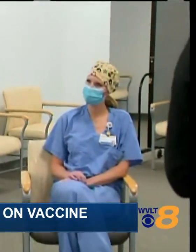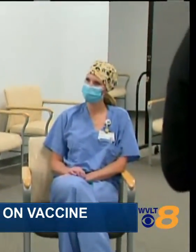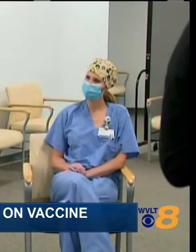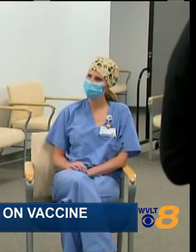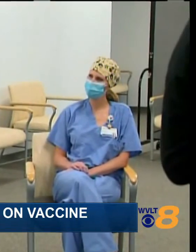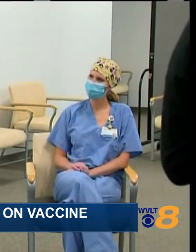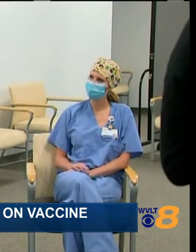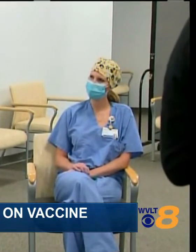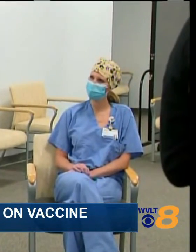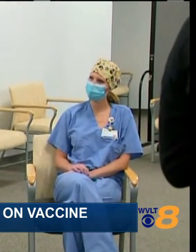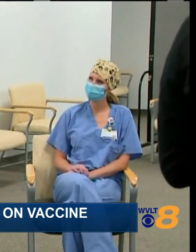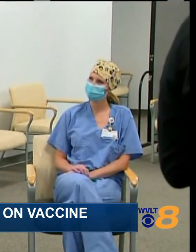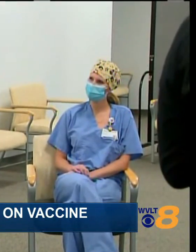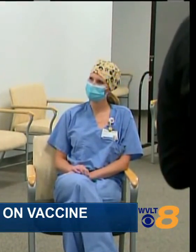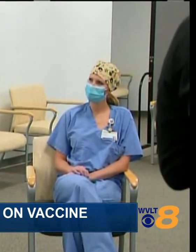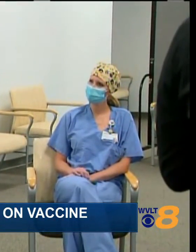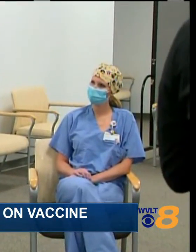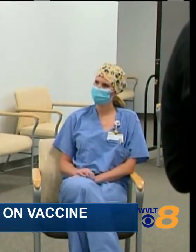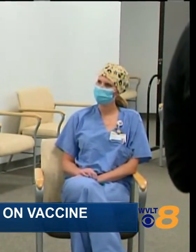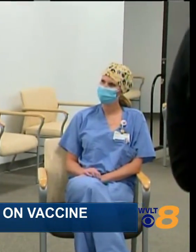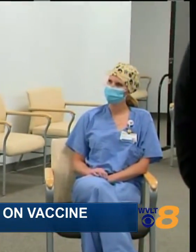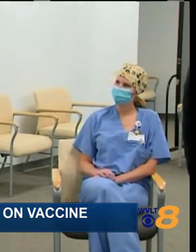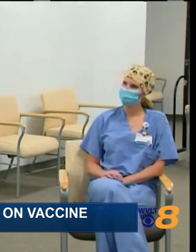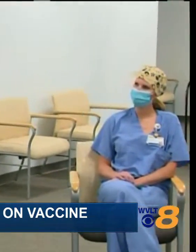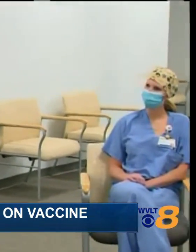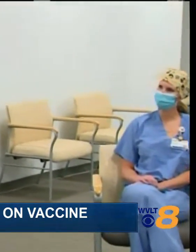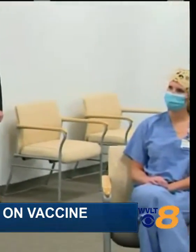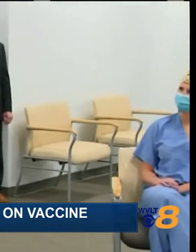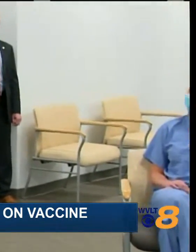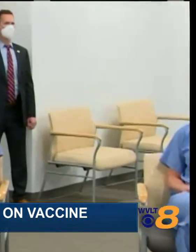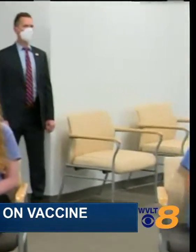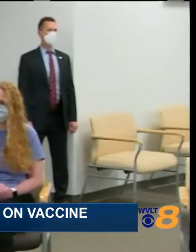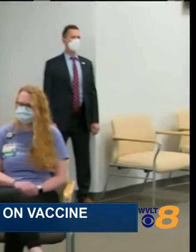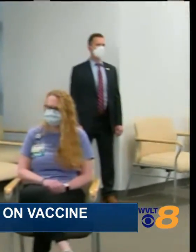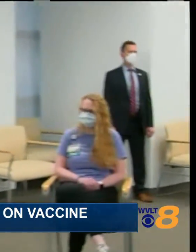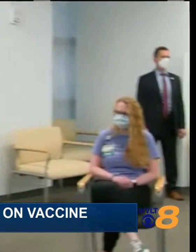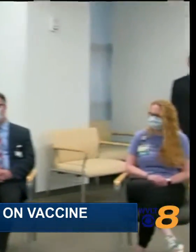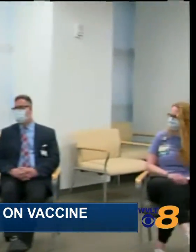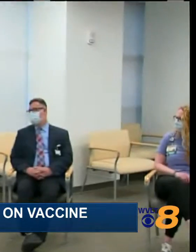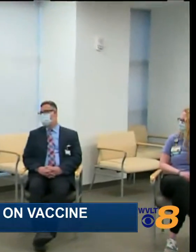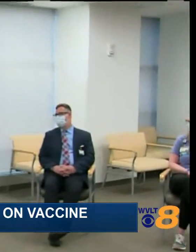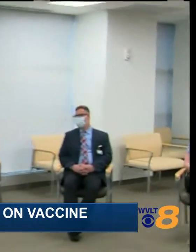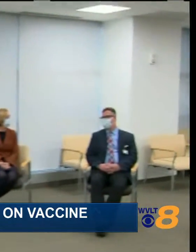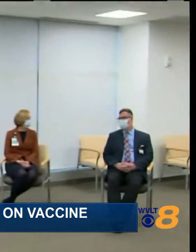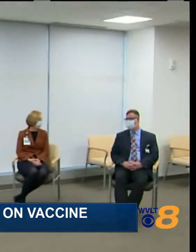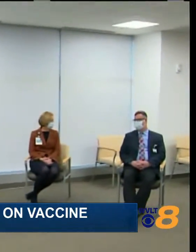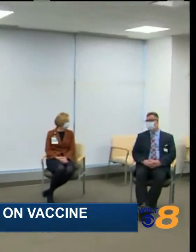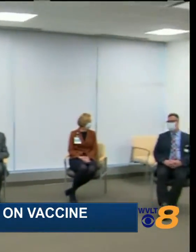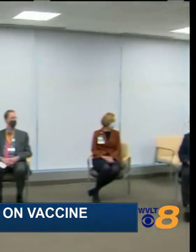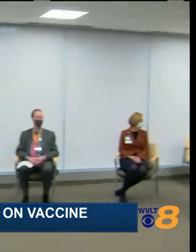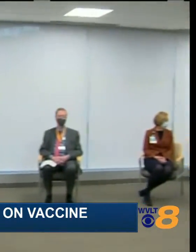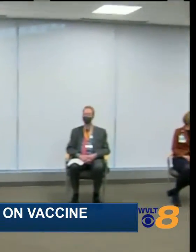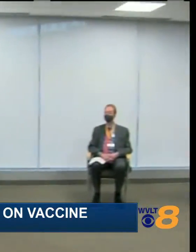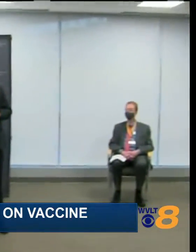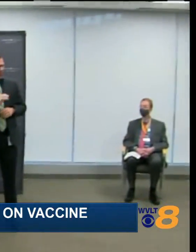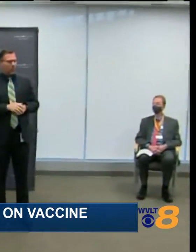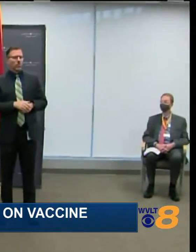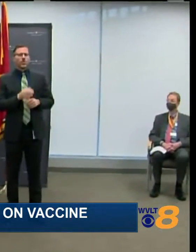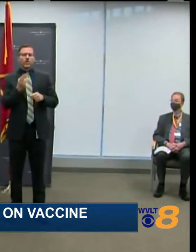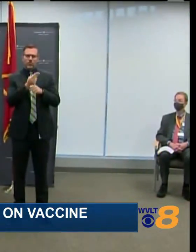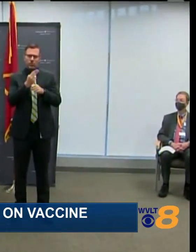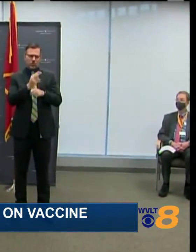continued work, and we want to be as great a support as we can to you today. Dr. Rice, finally, thank you for